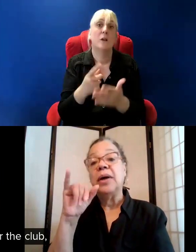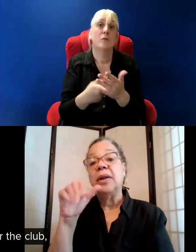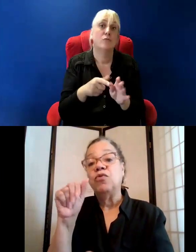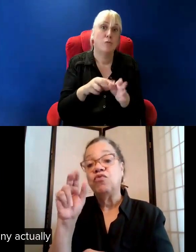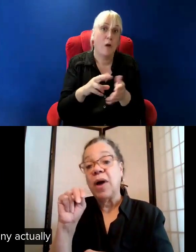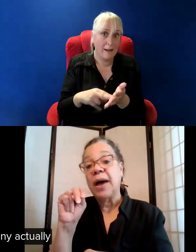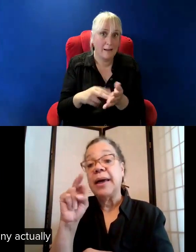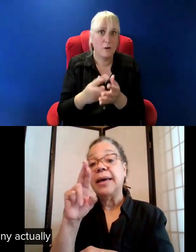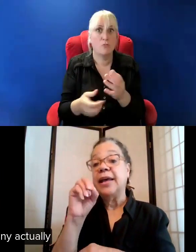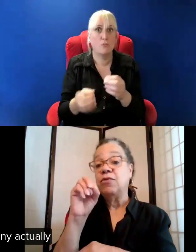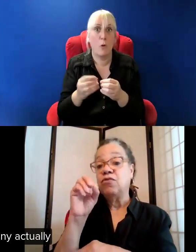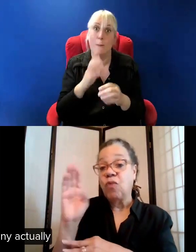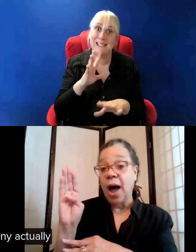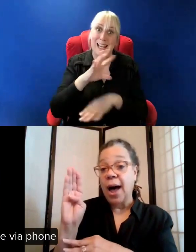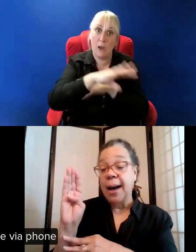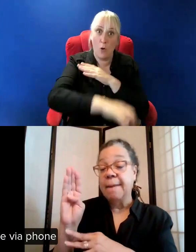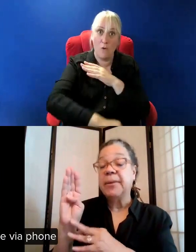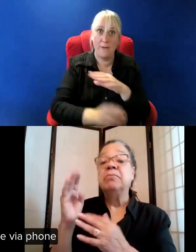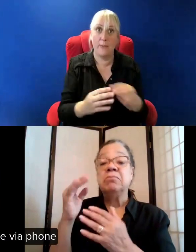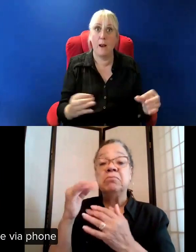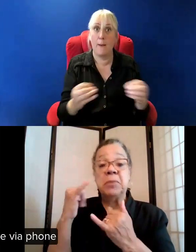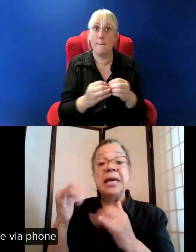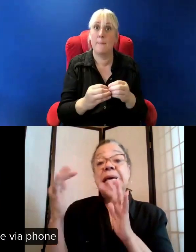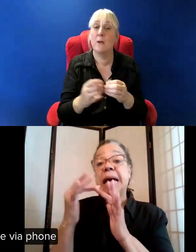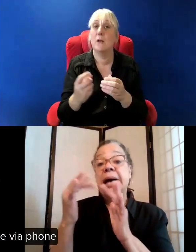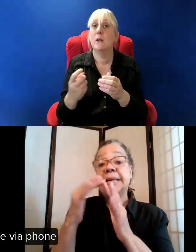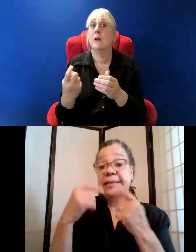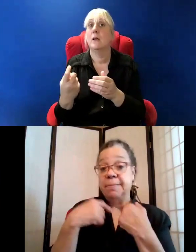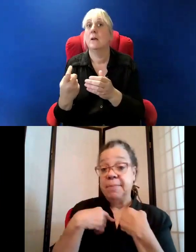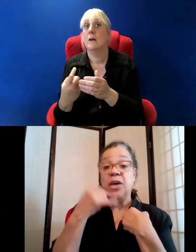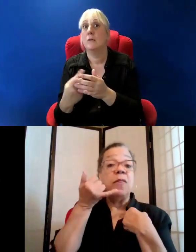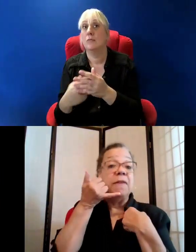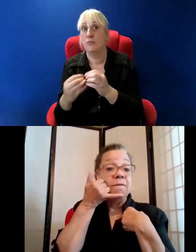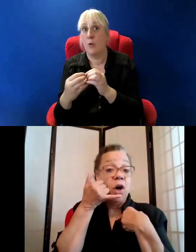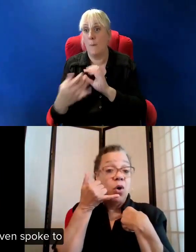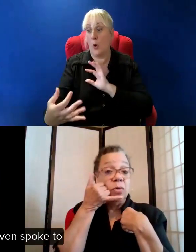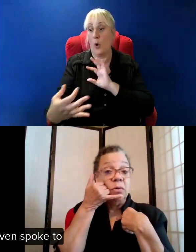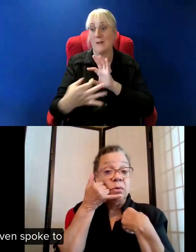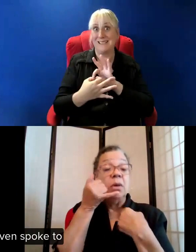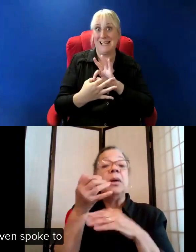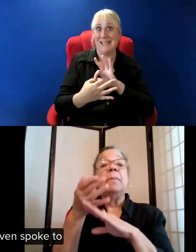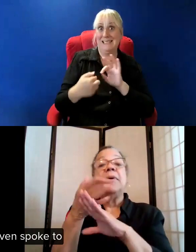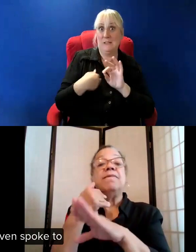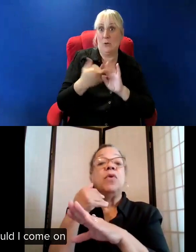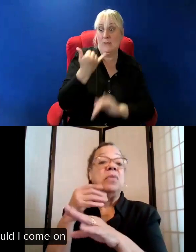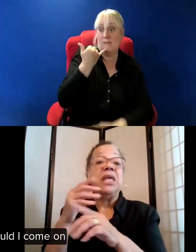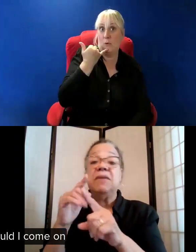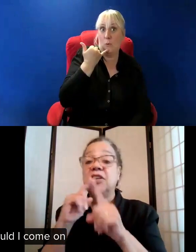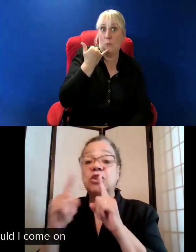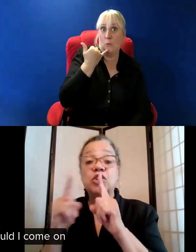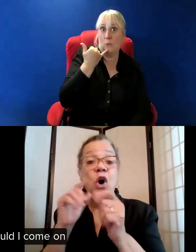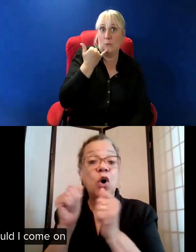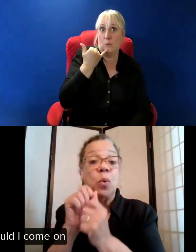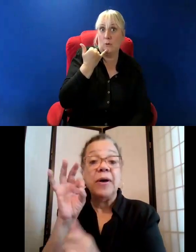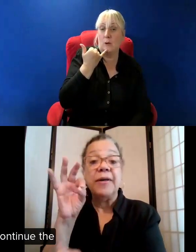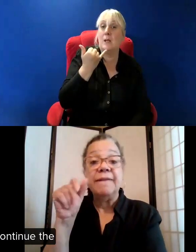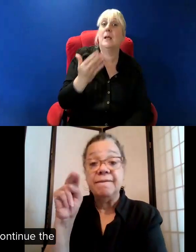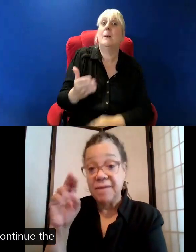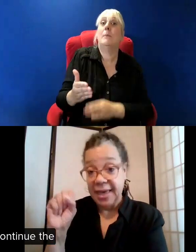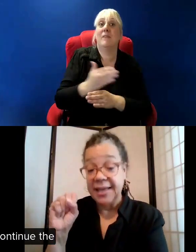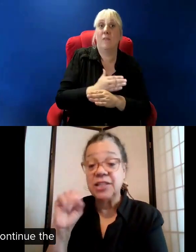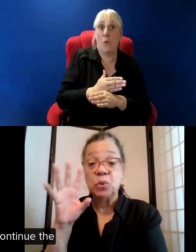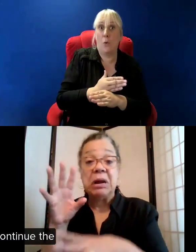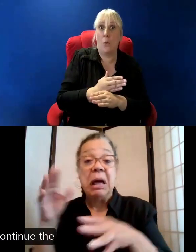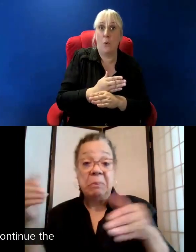club, Rob McElhenney actually contacted me via phone before they even spoke to fans to ask would I come on